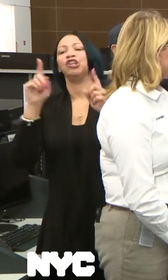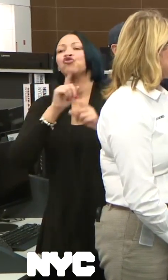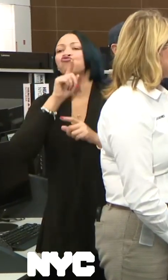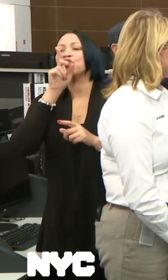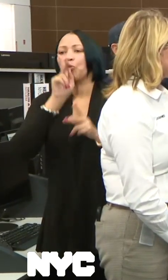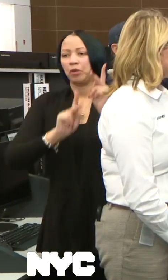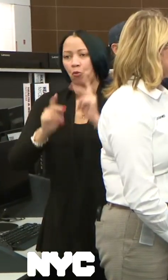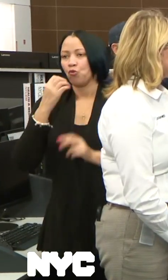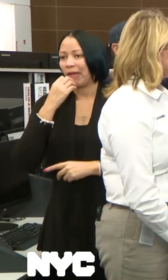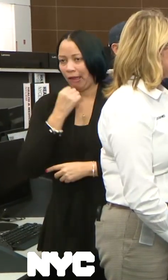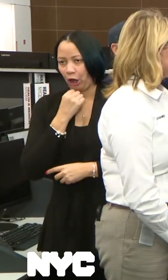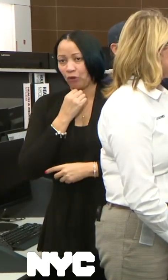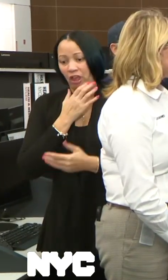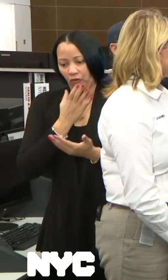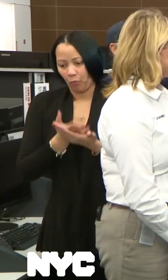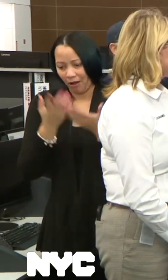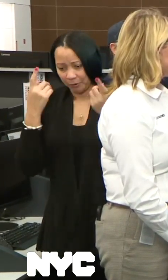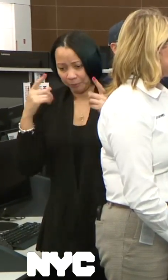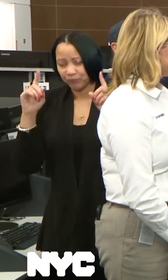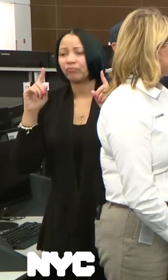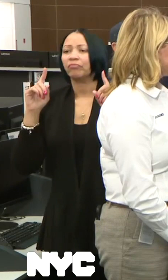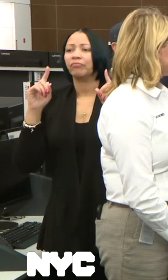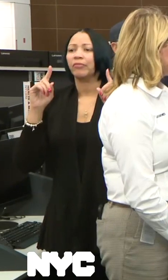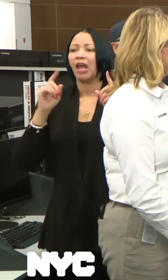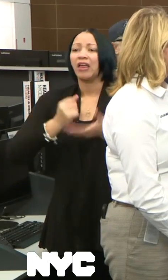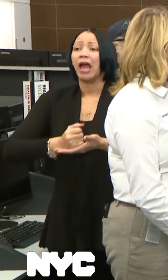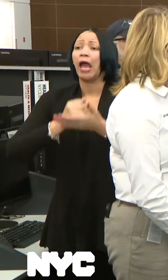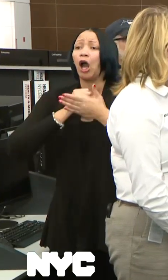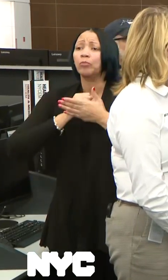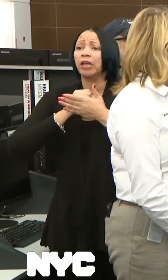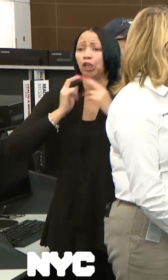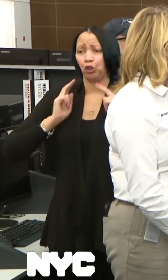care have arrived. People who care about helping other human beings have